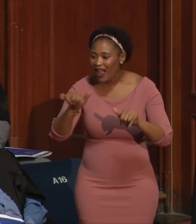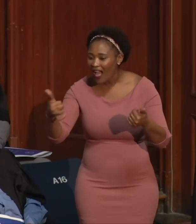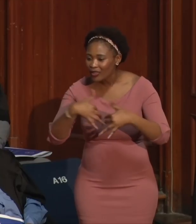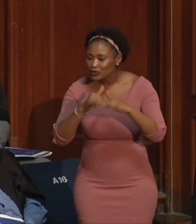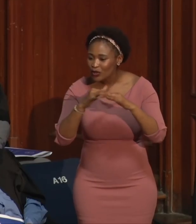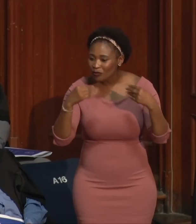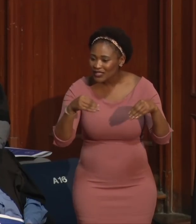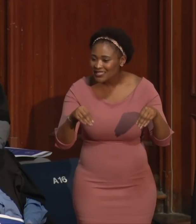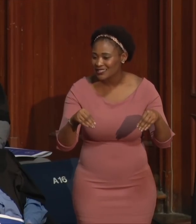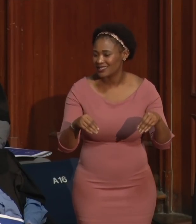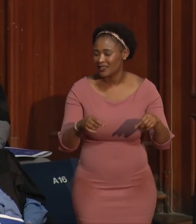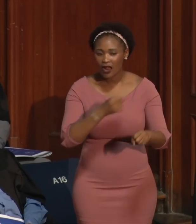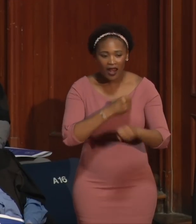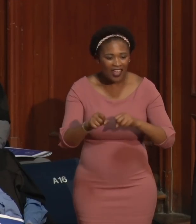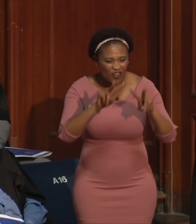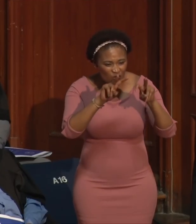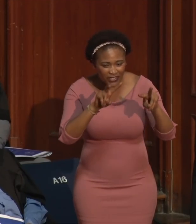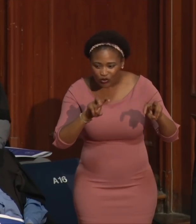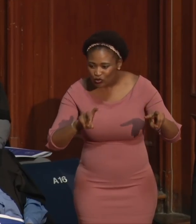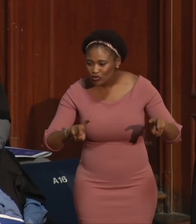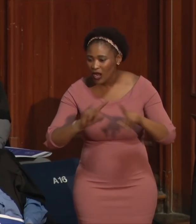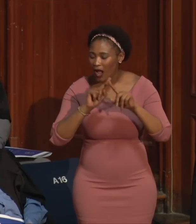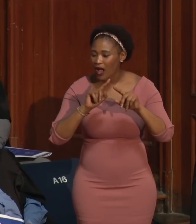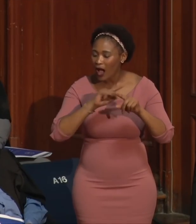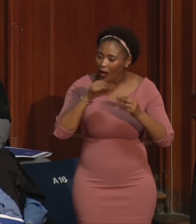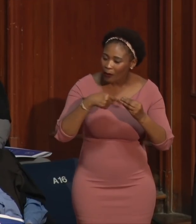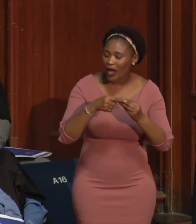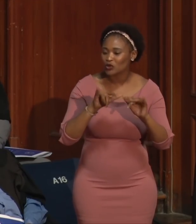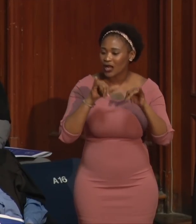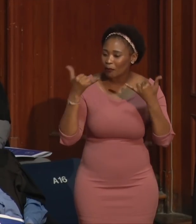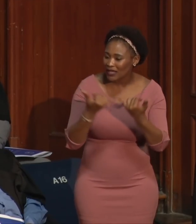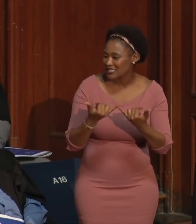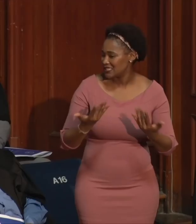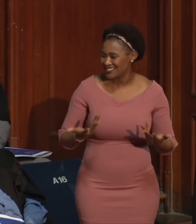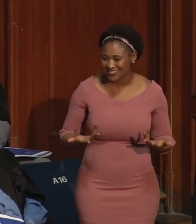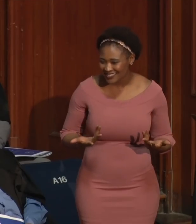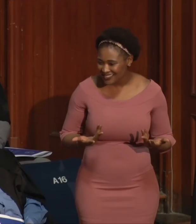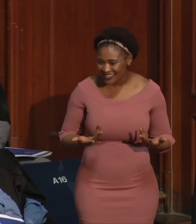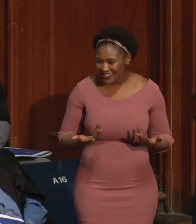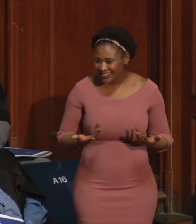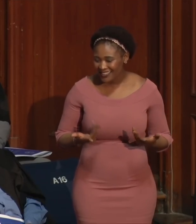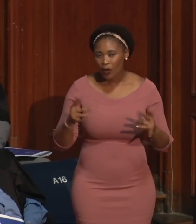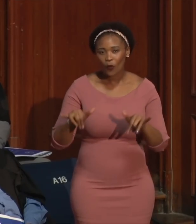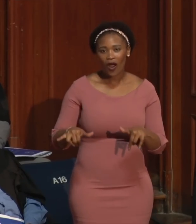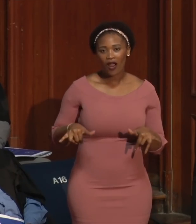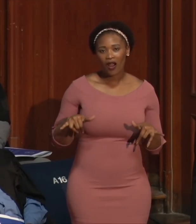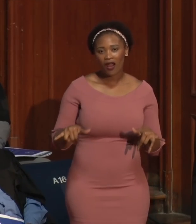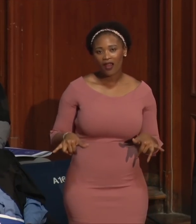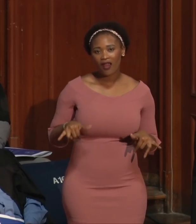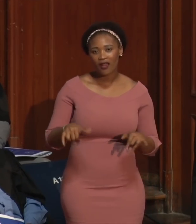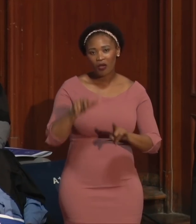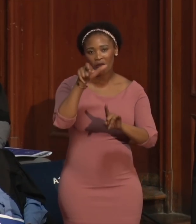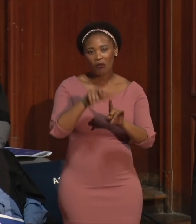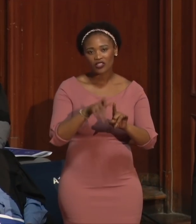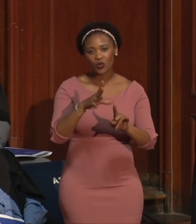sector, doesn't read about the companies in that sector and what gaps they may be, and they're just waiting for someone to fund